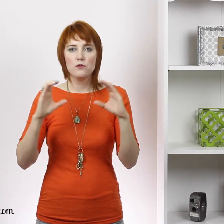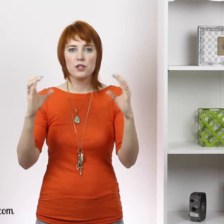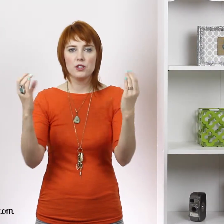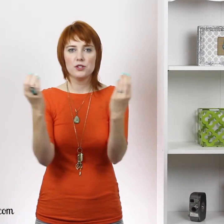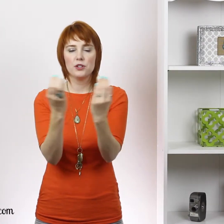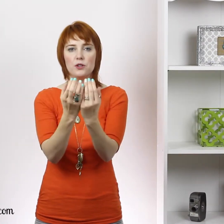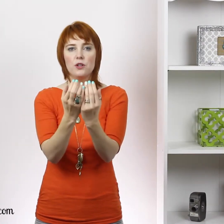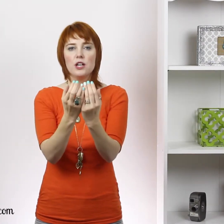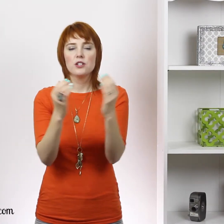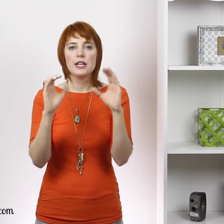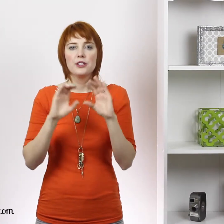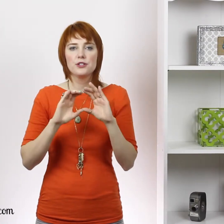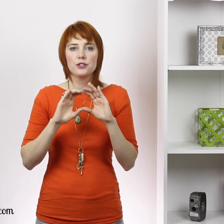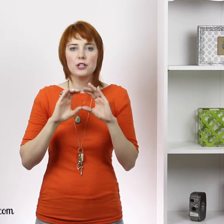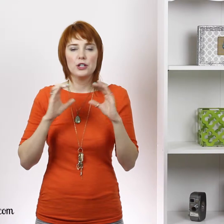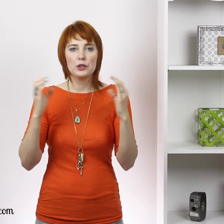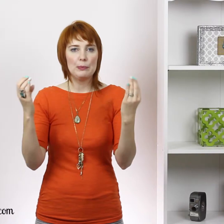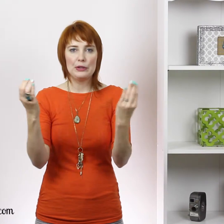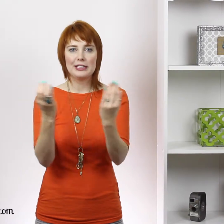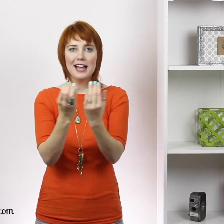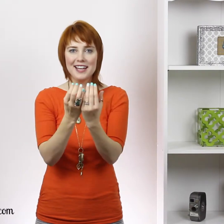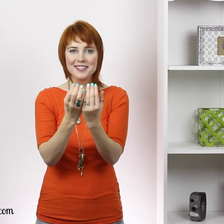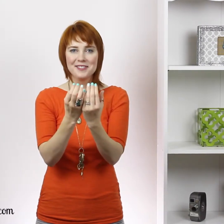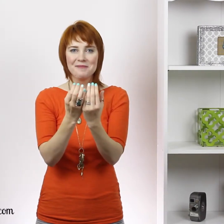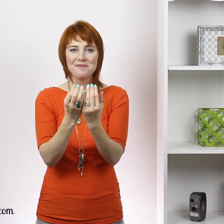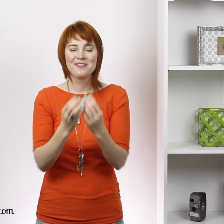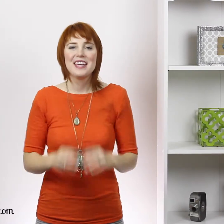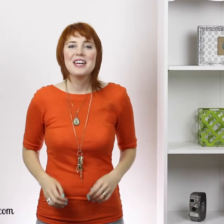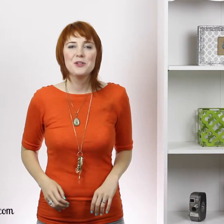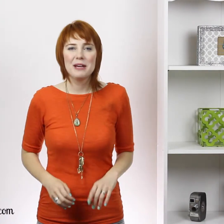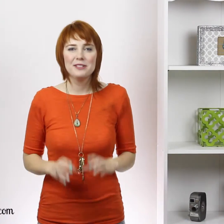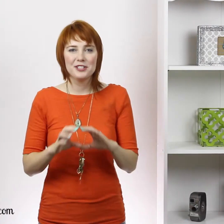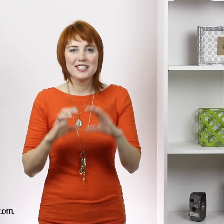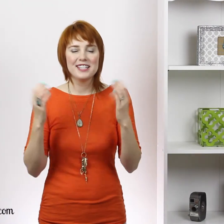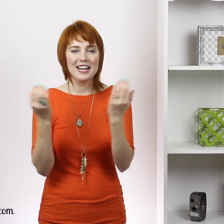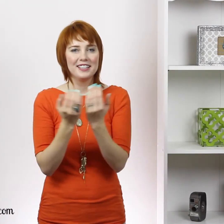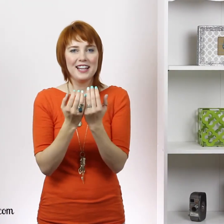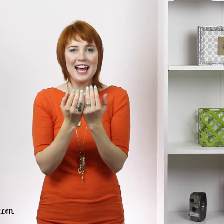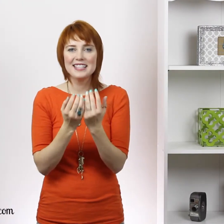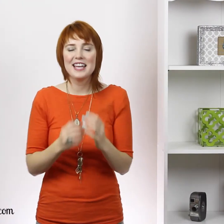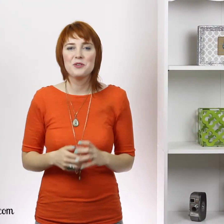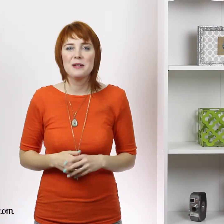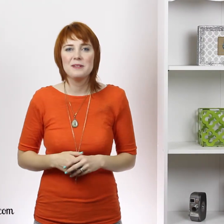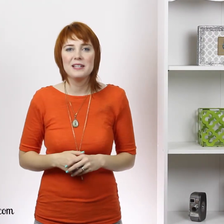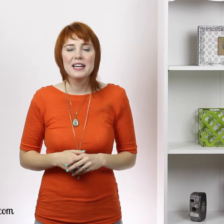move it in a circle, just like you're circling a group for a class. If your baby learns the sign class, then your baby